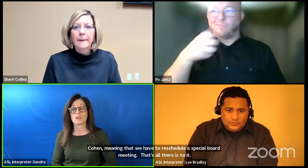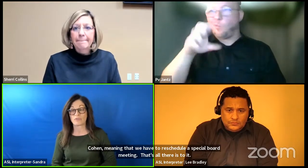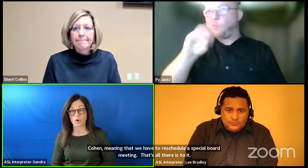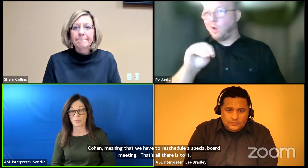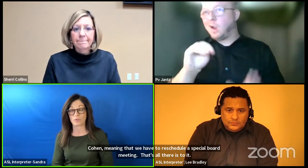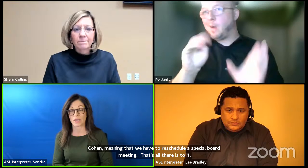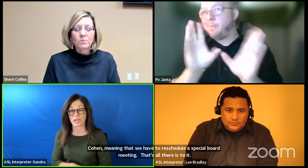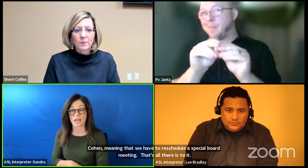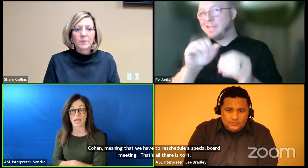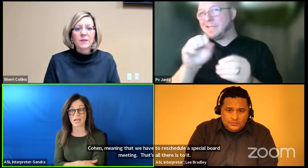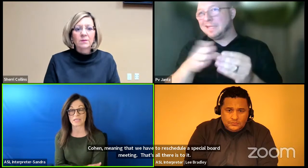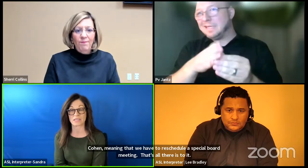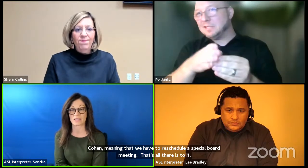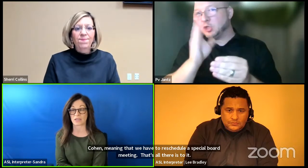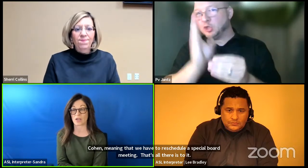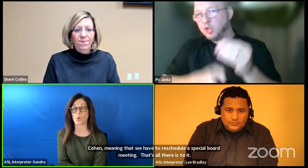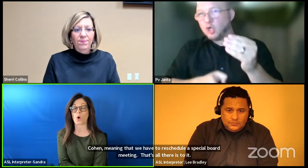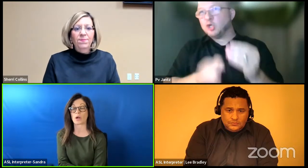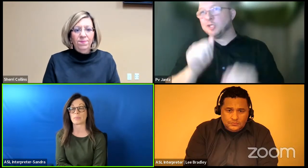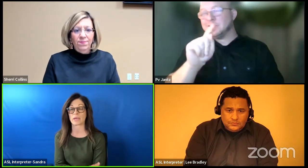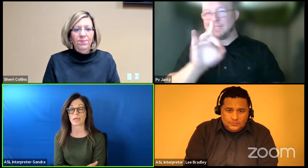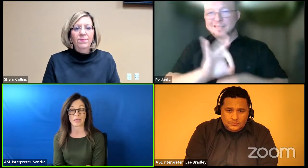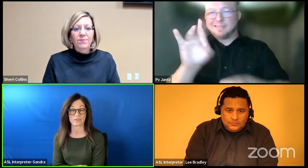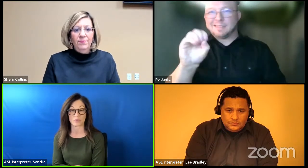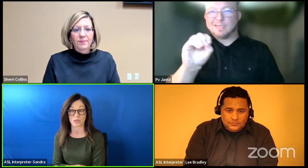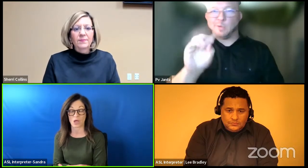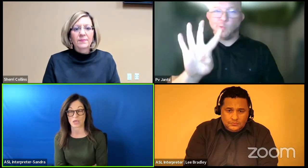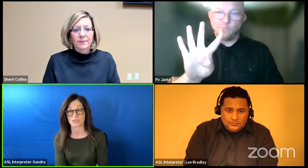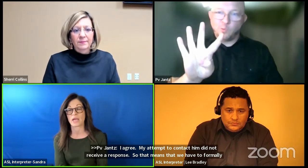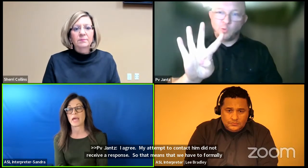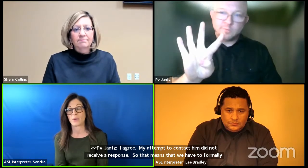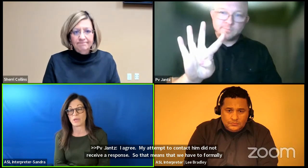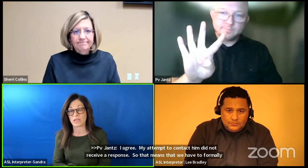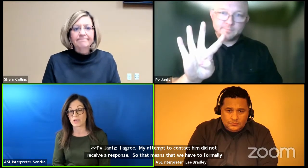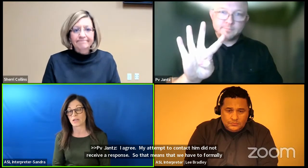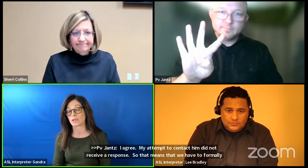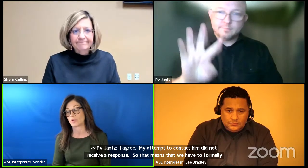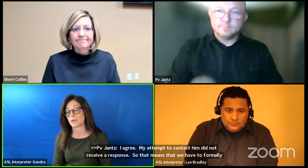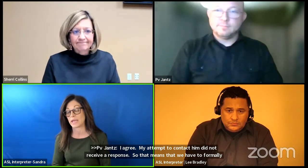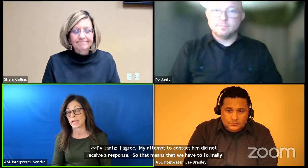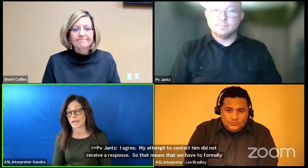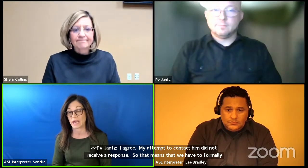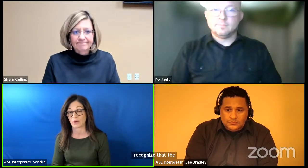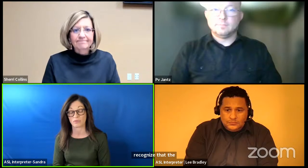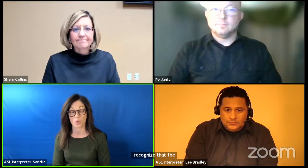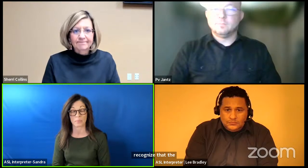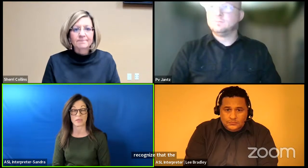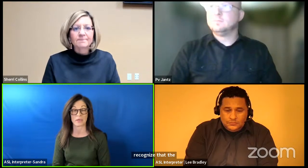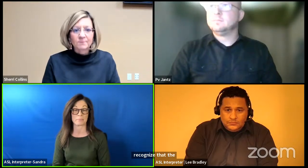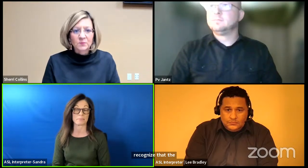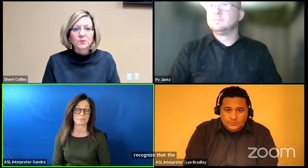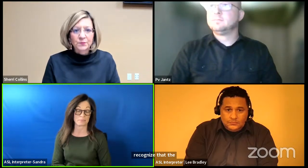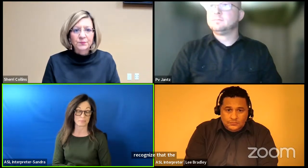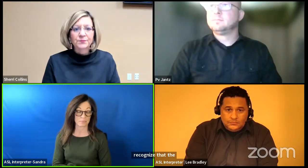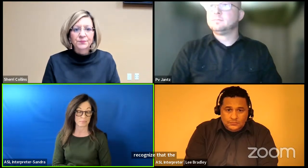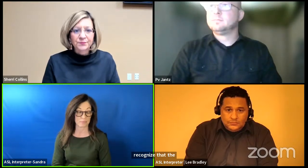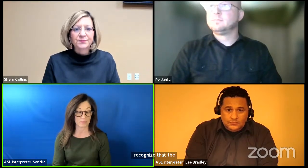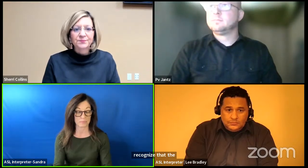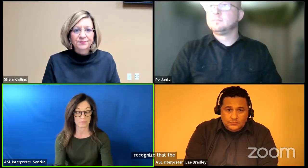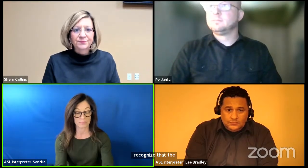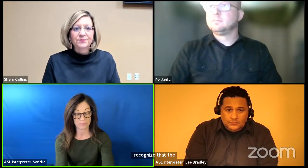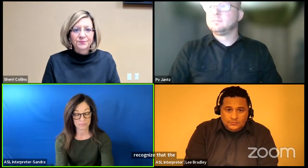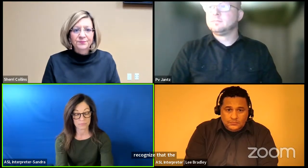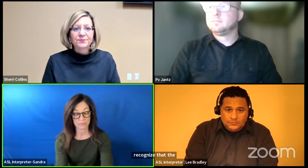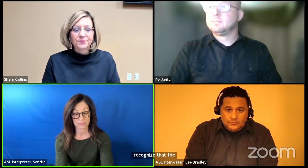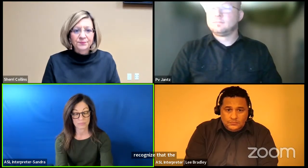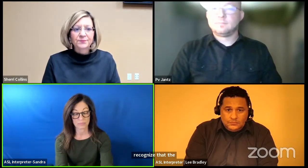to formally recognize that the quorum has been lost and we need to conclude the meeting at 8:04 p.m.